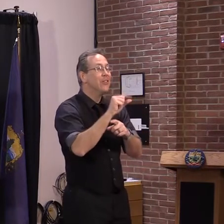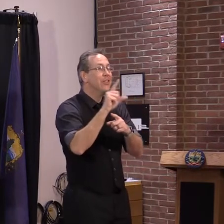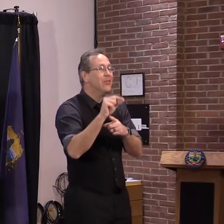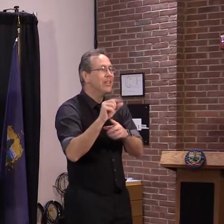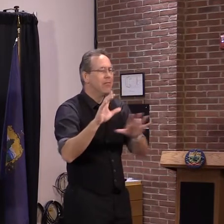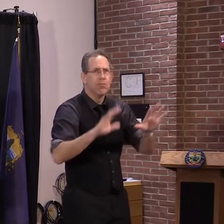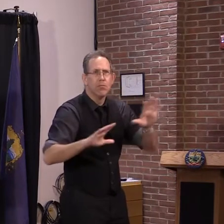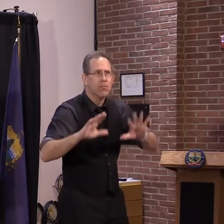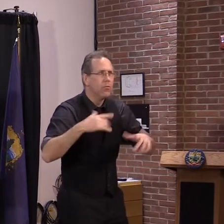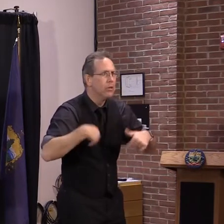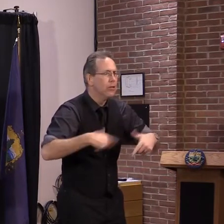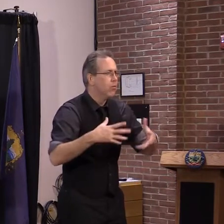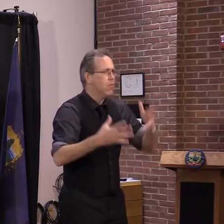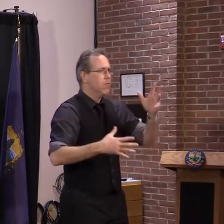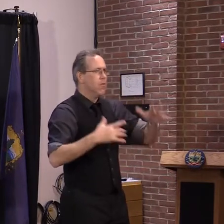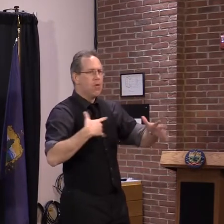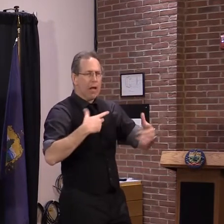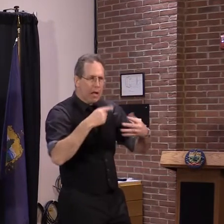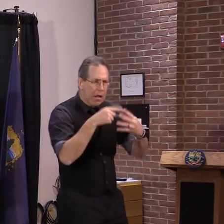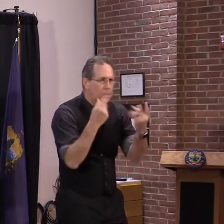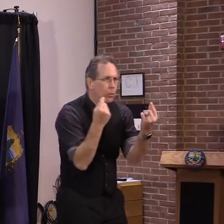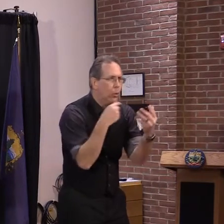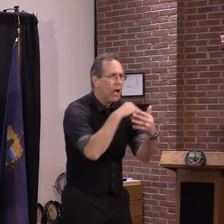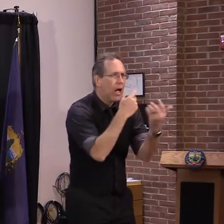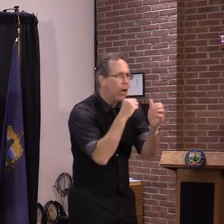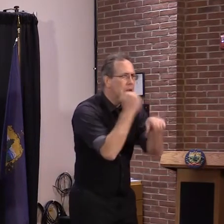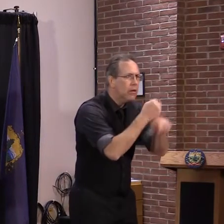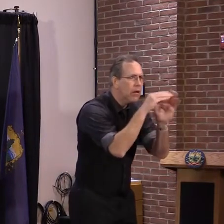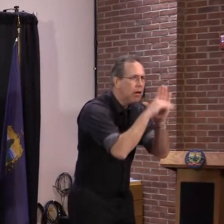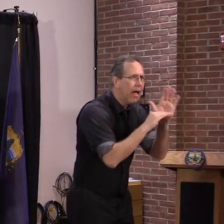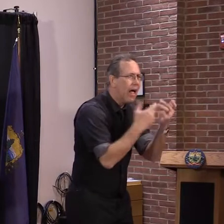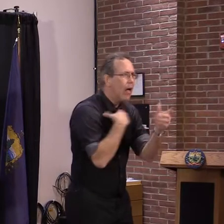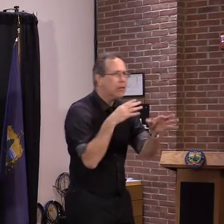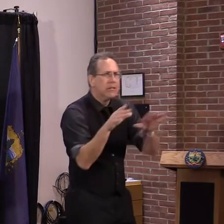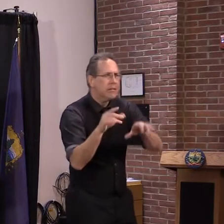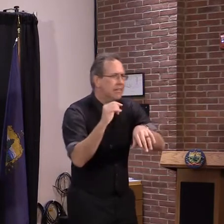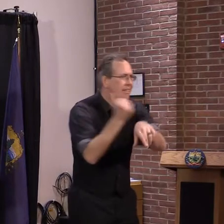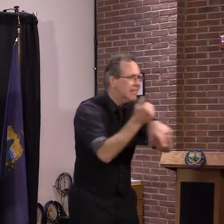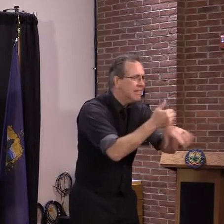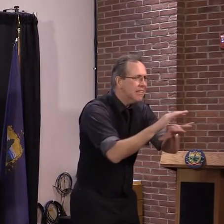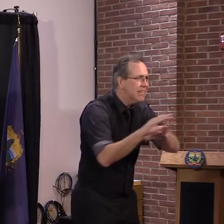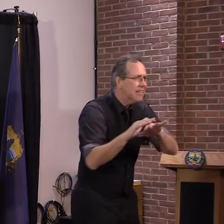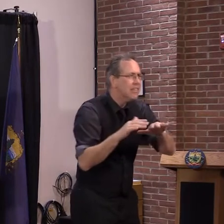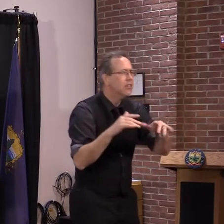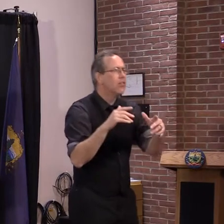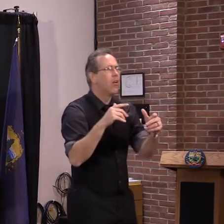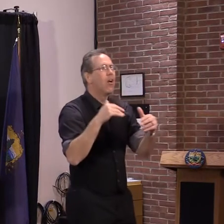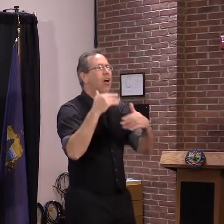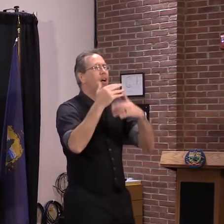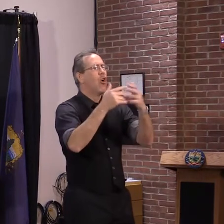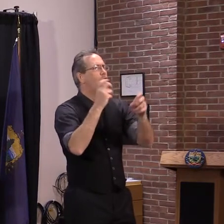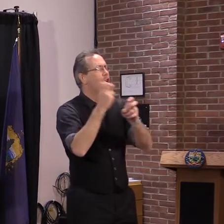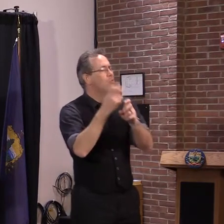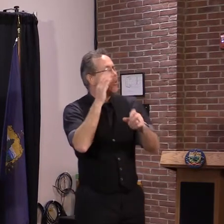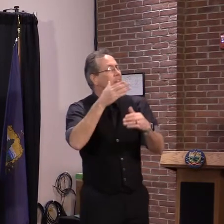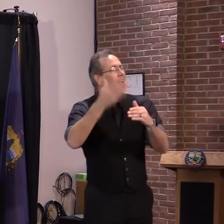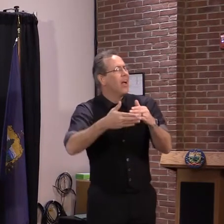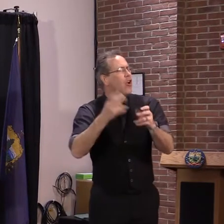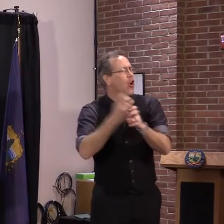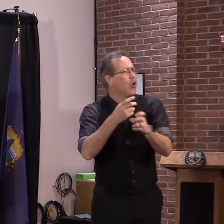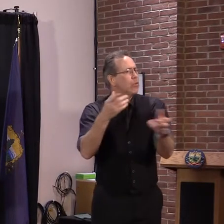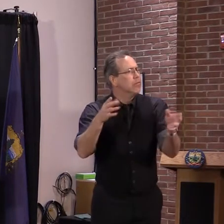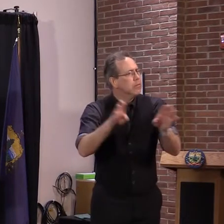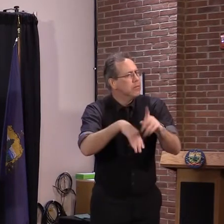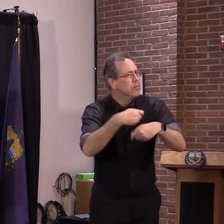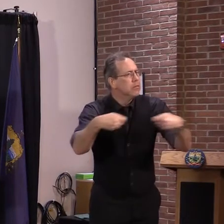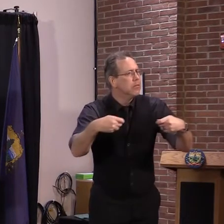of the mitigation strategies than it is going into them. So we want to send a signal, put the tools in place, but also be respectful of that local decision